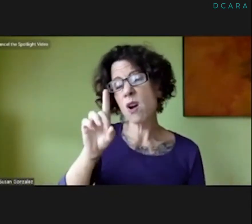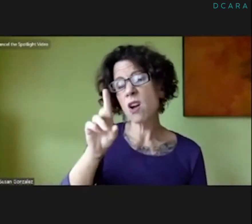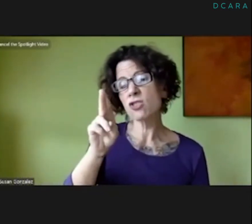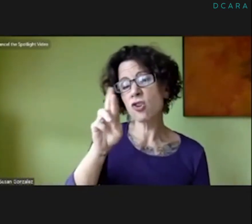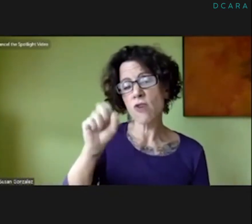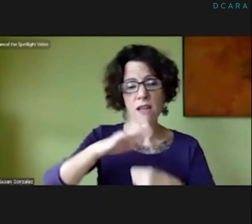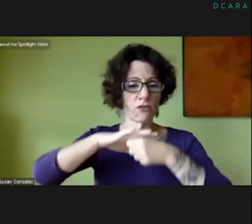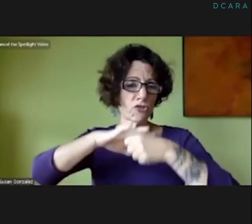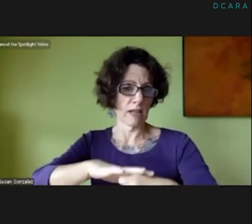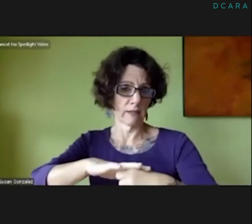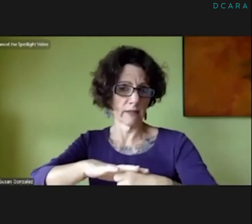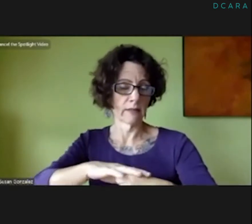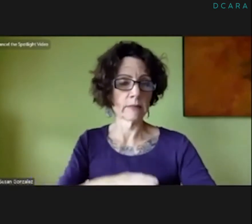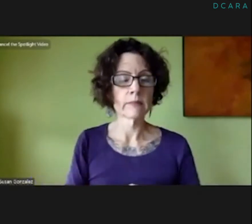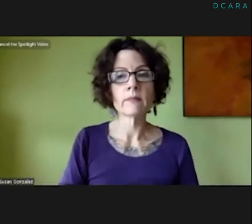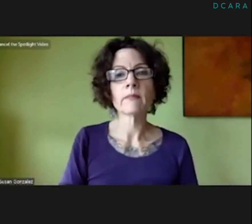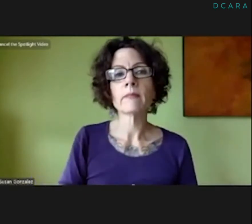or duress.